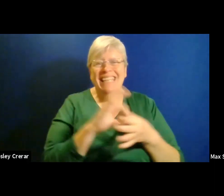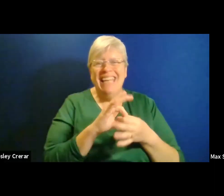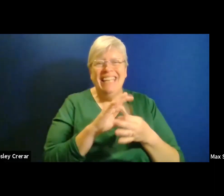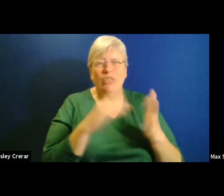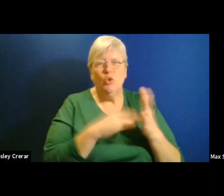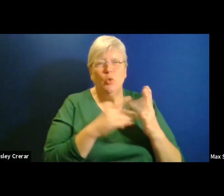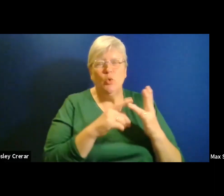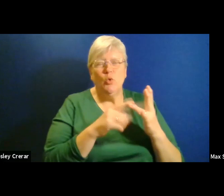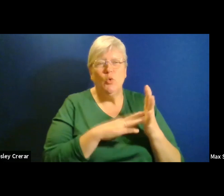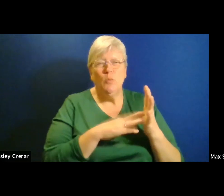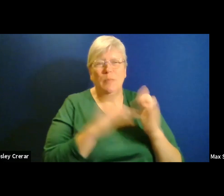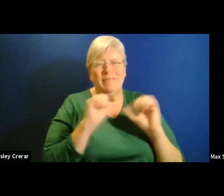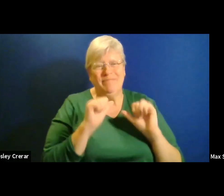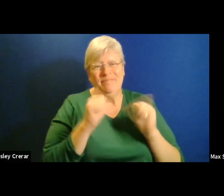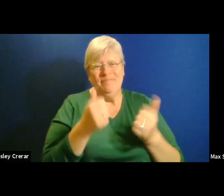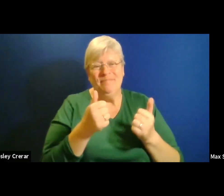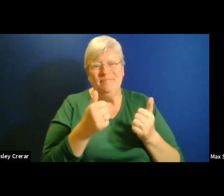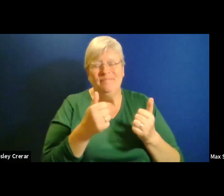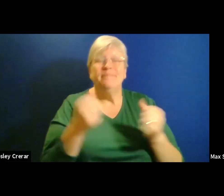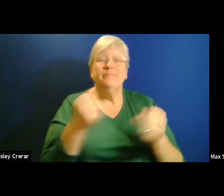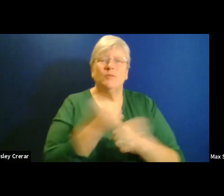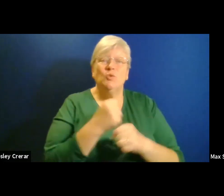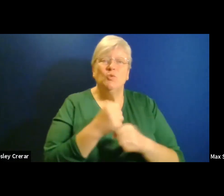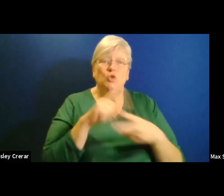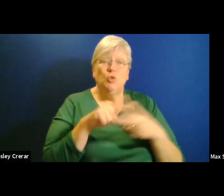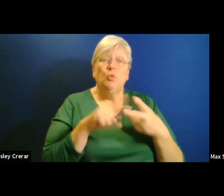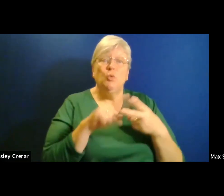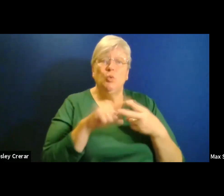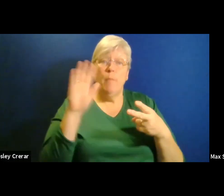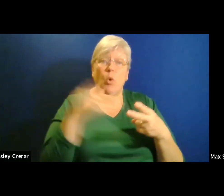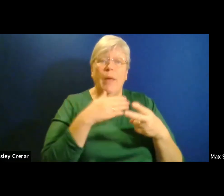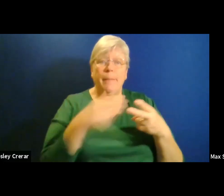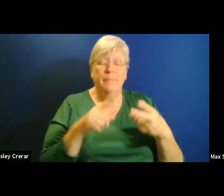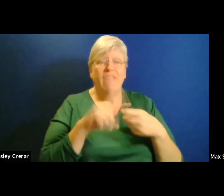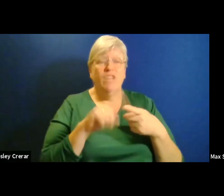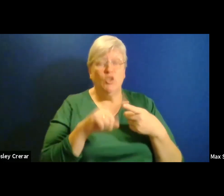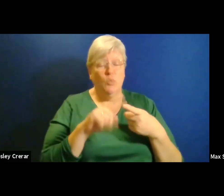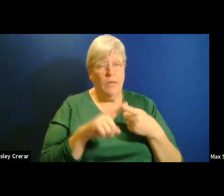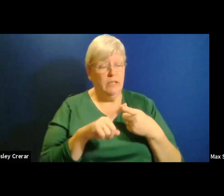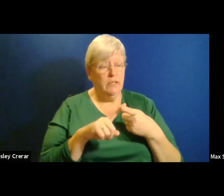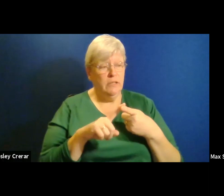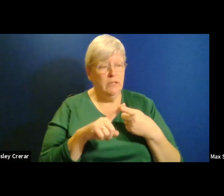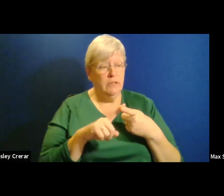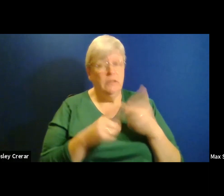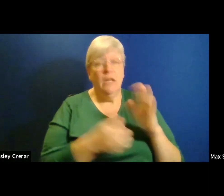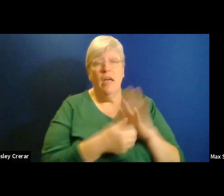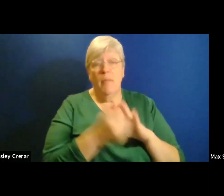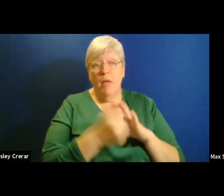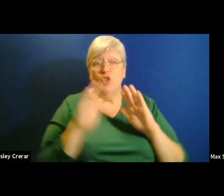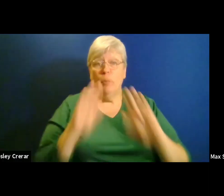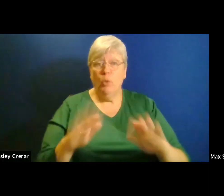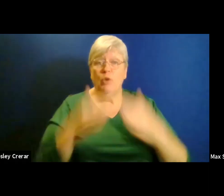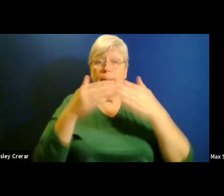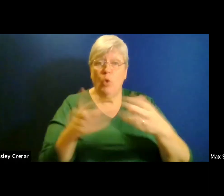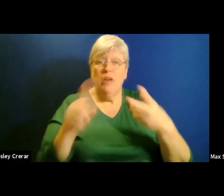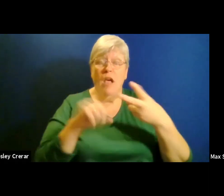the best of all. Okay, I'm going to do two poems for you tonight. The first one is one that was published in Pushing Out the Boat, and the other